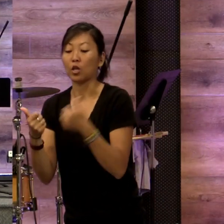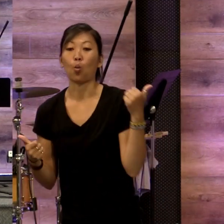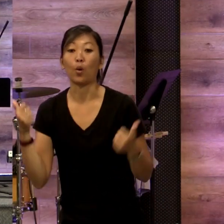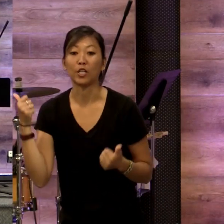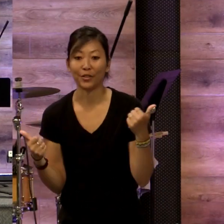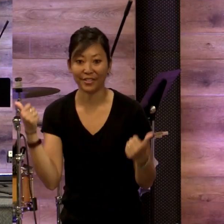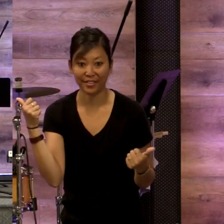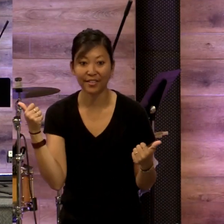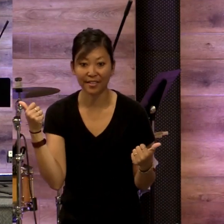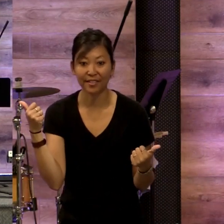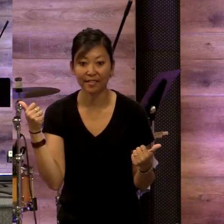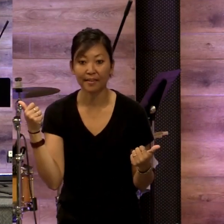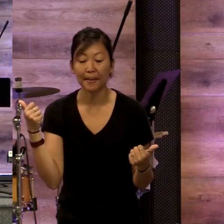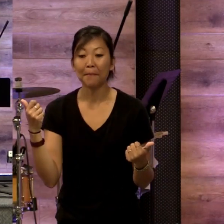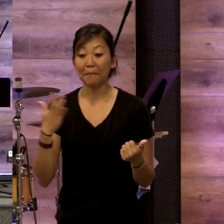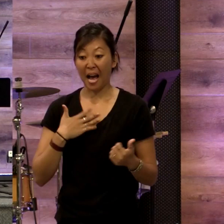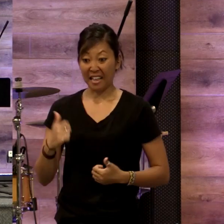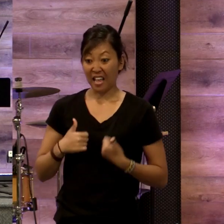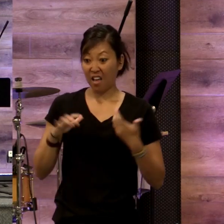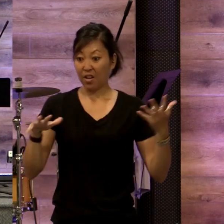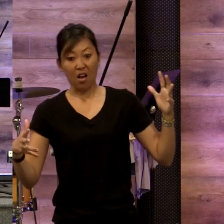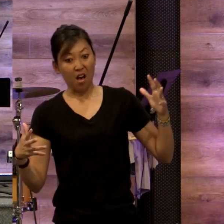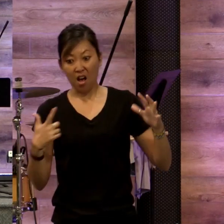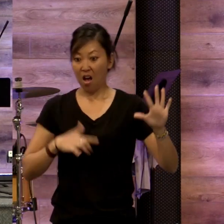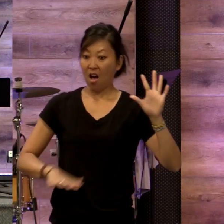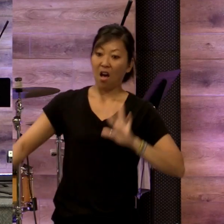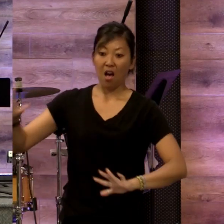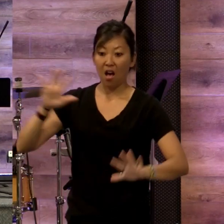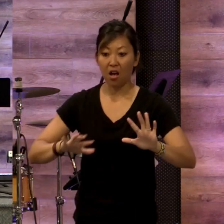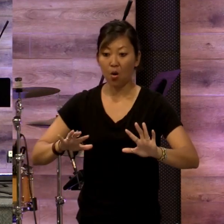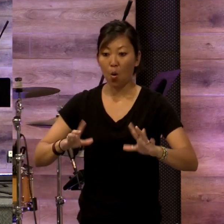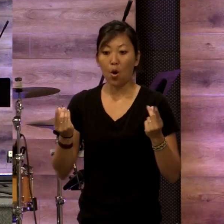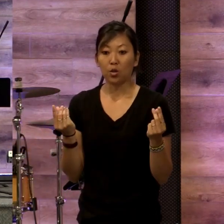to entrust myself to him who judges justly?